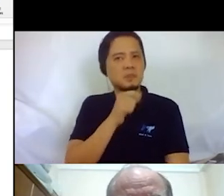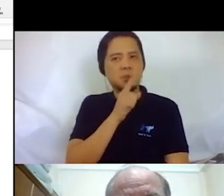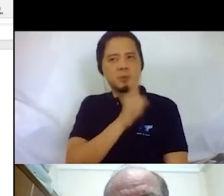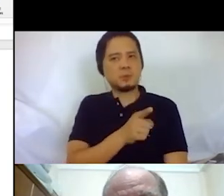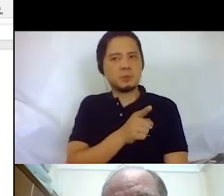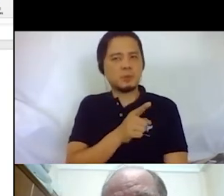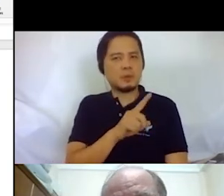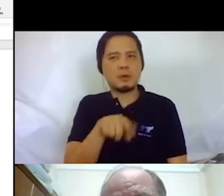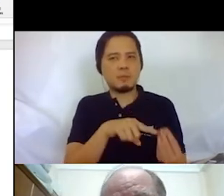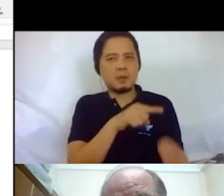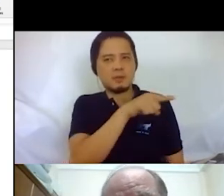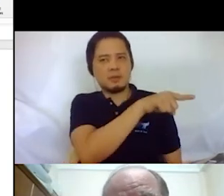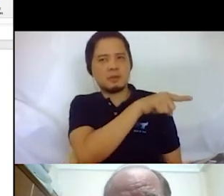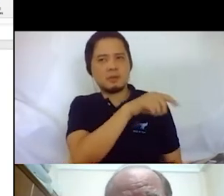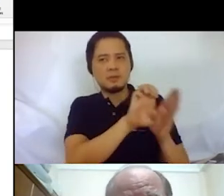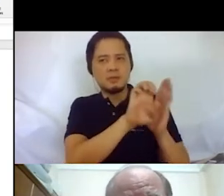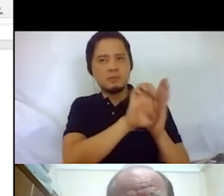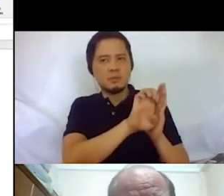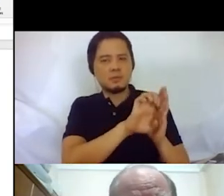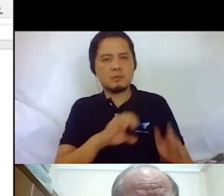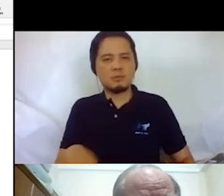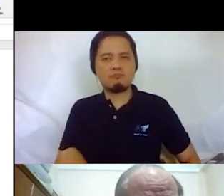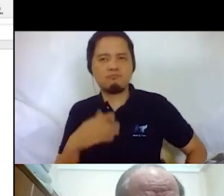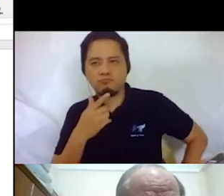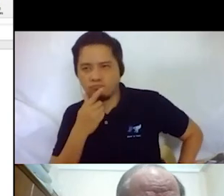particular example.